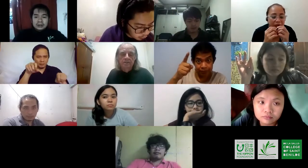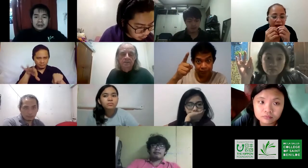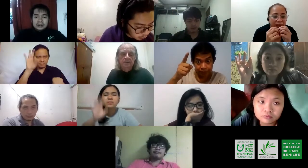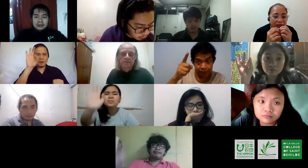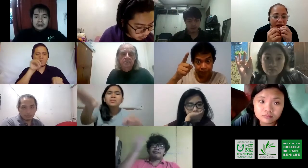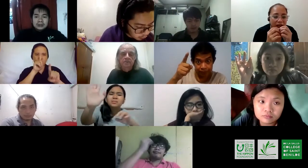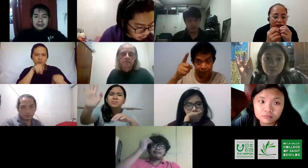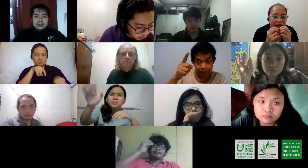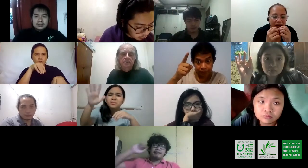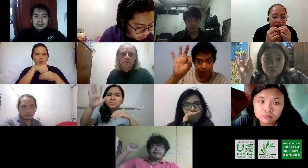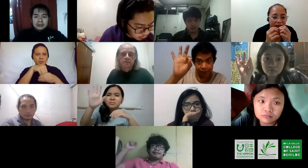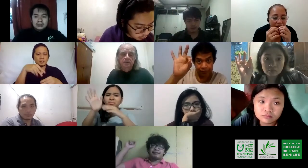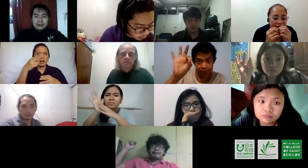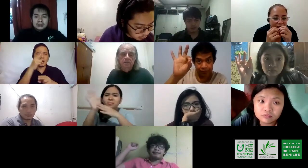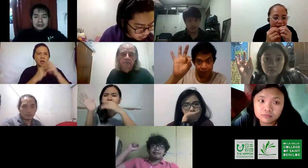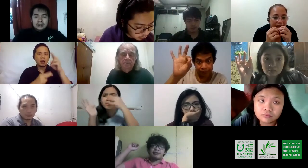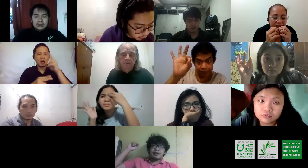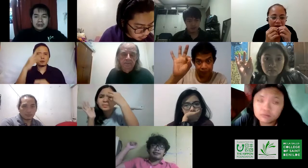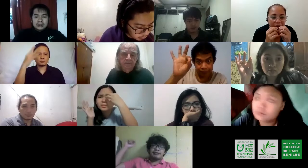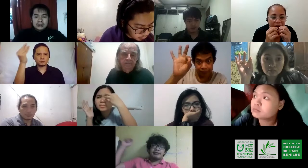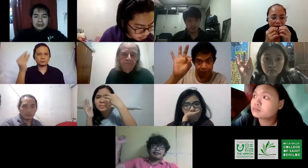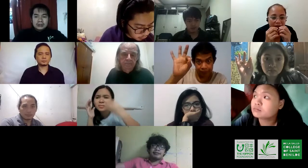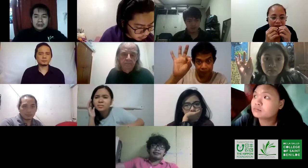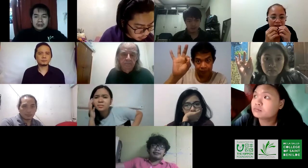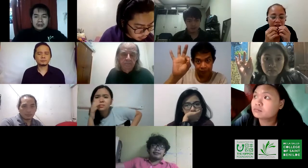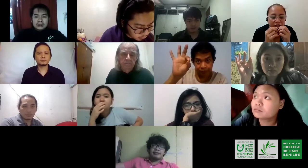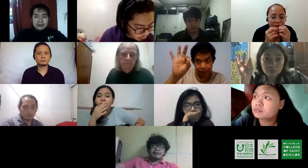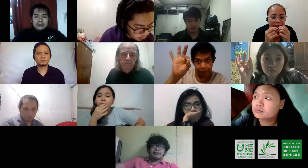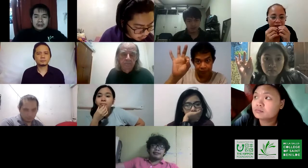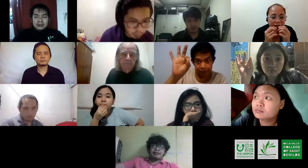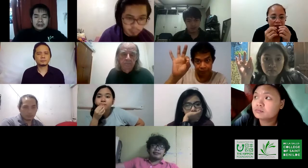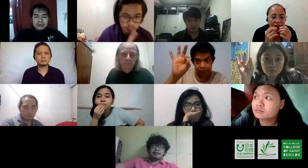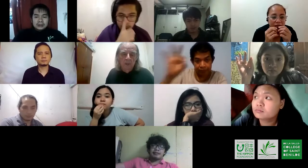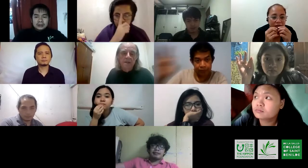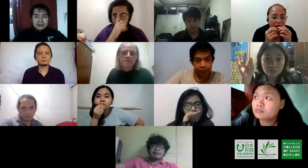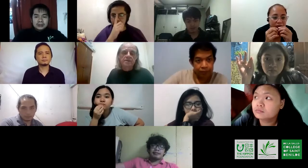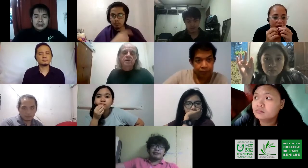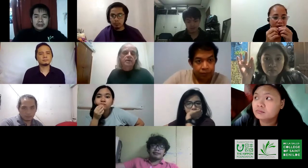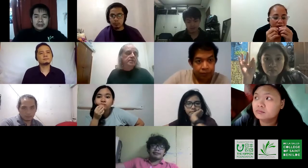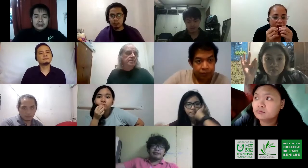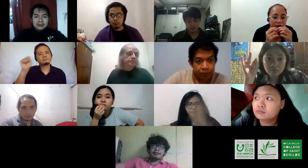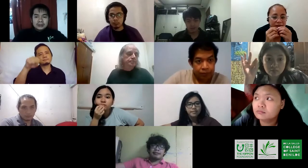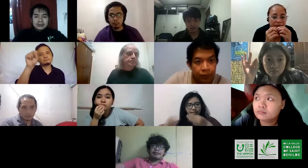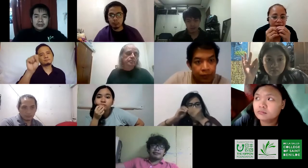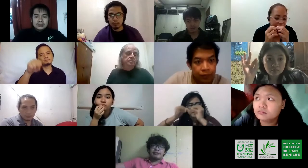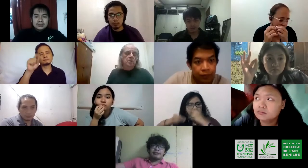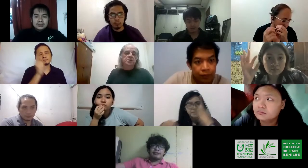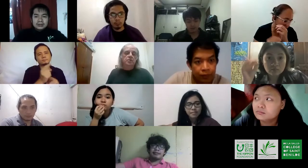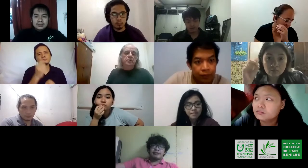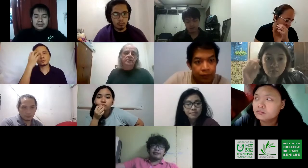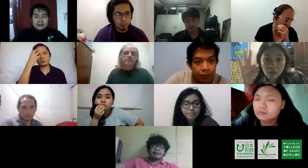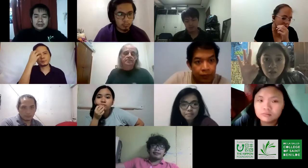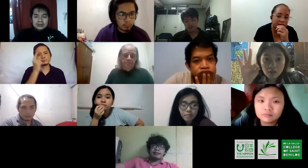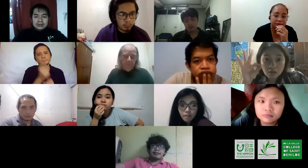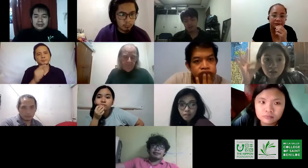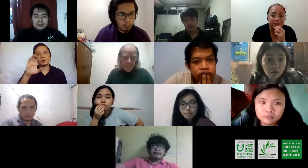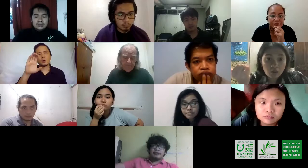Am I right? Ray is asking, am I right? It's in Colombia. Yes, that's correct. That's